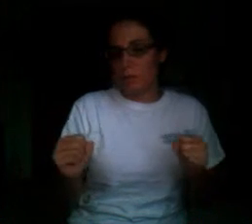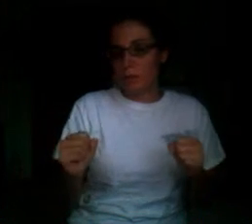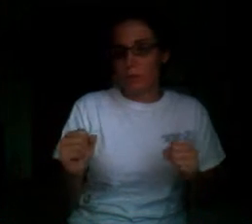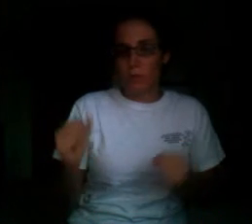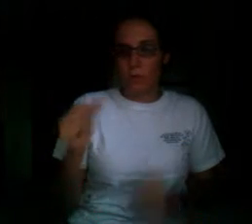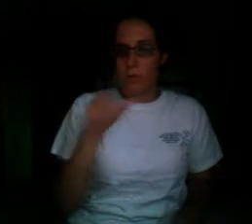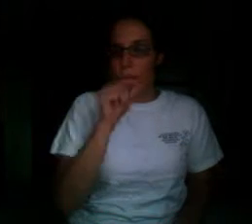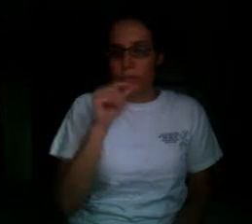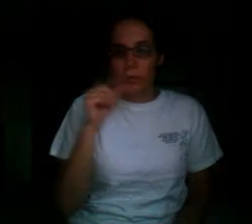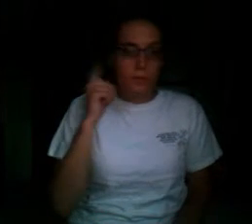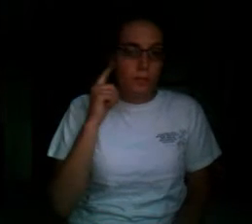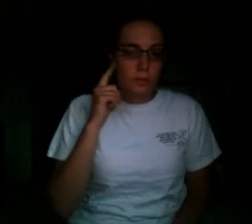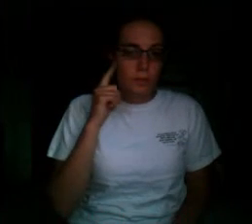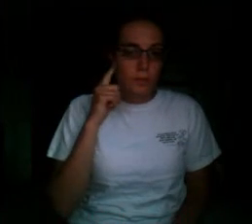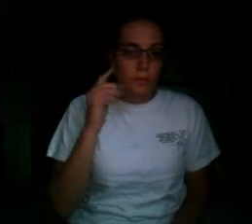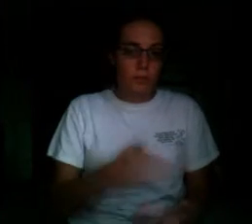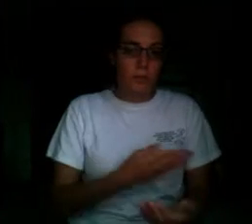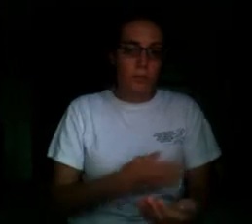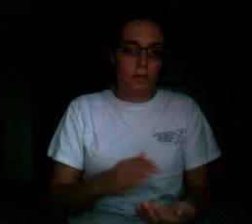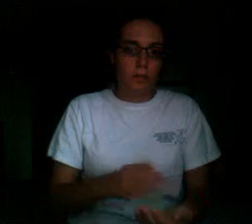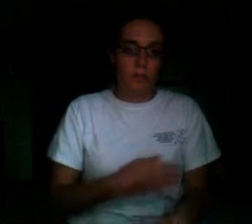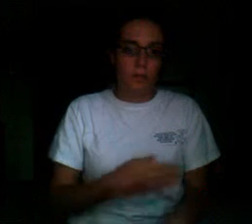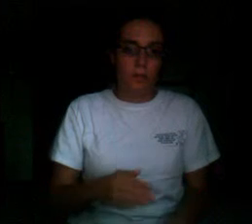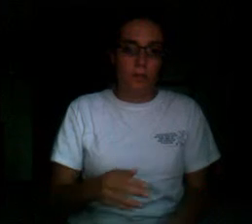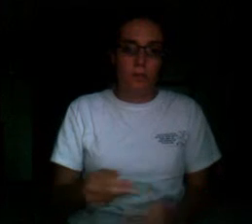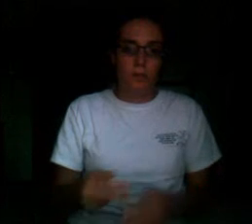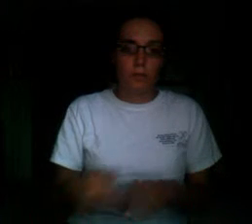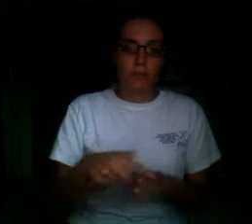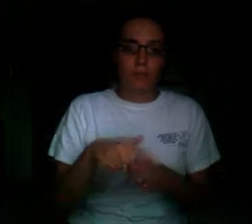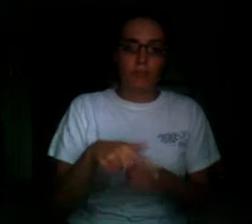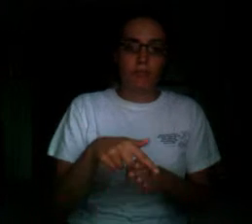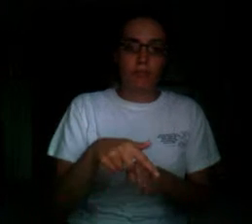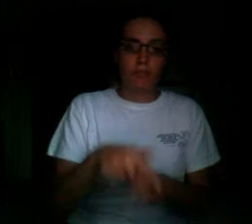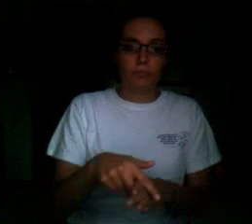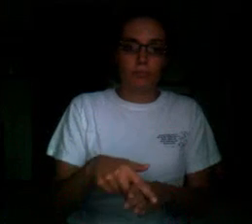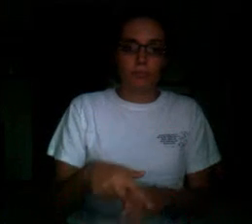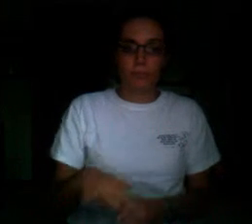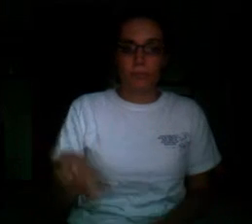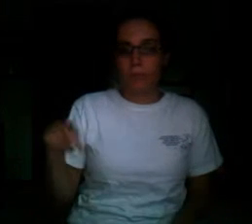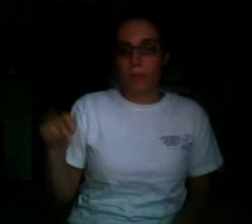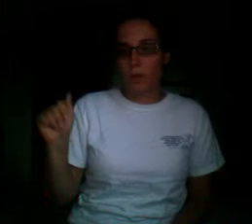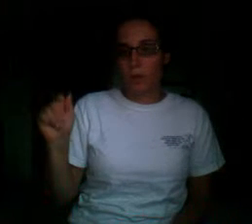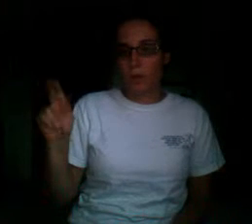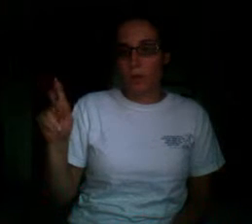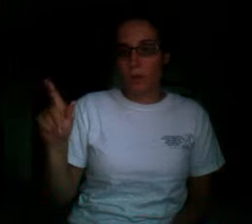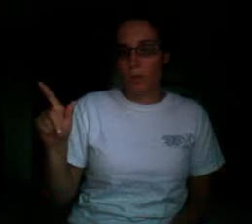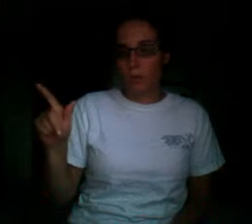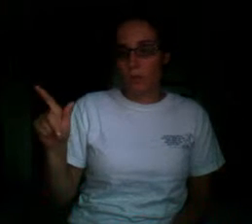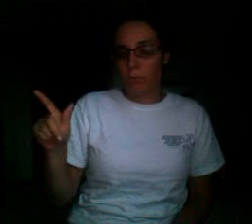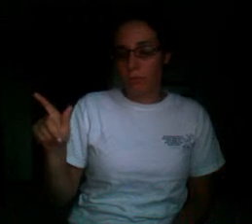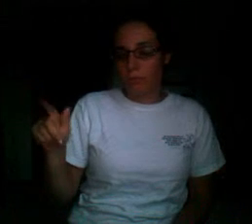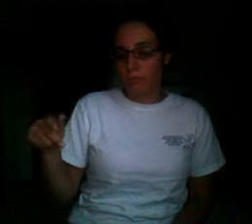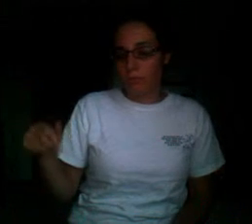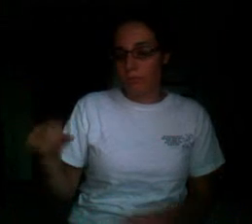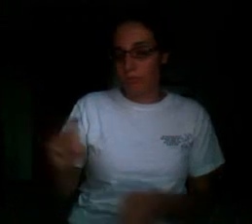in the hayrack. There, Pa walked beside the wagon and drove the horses between the rows of haycocks. At